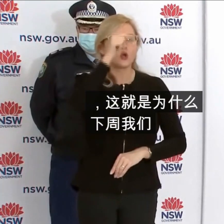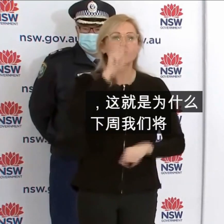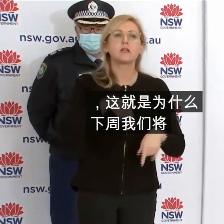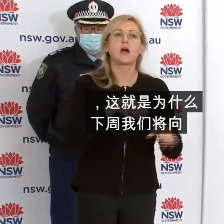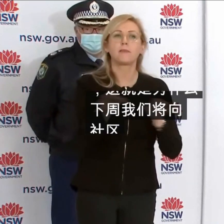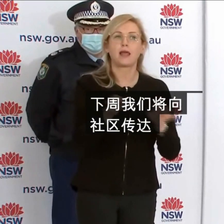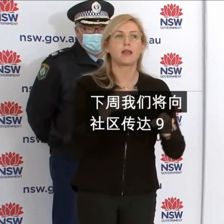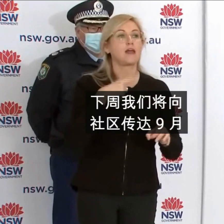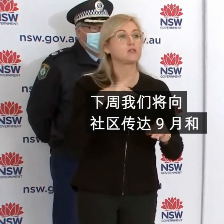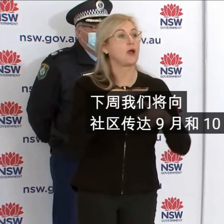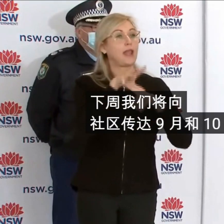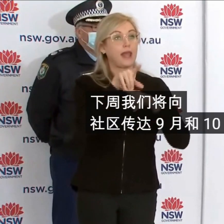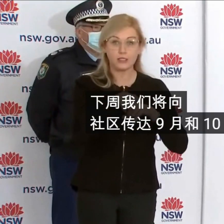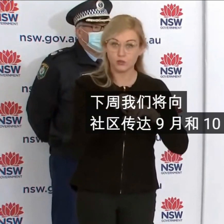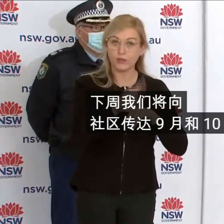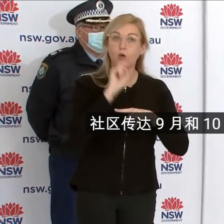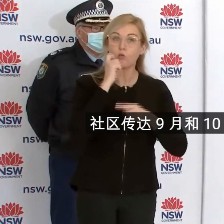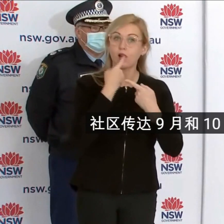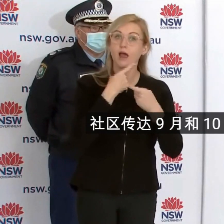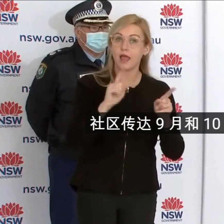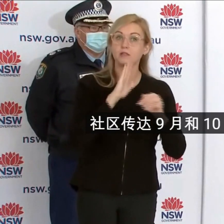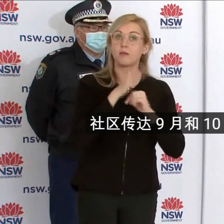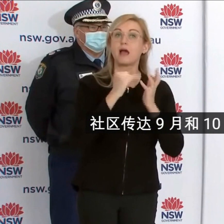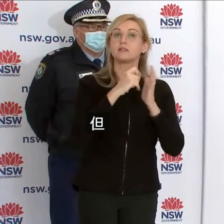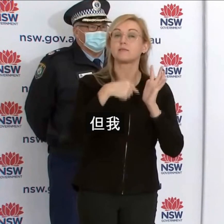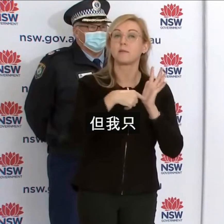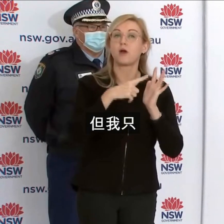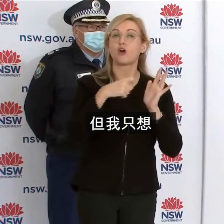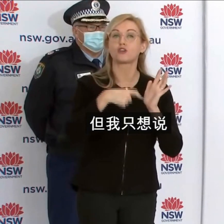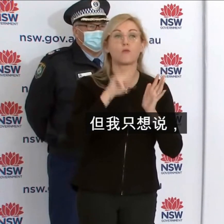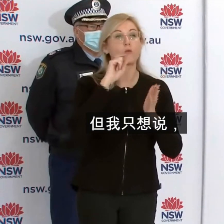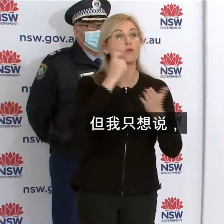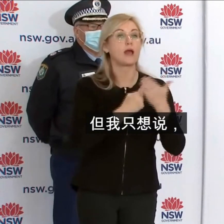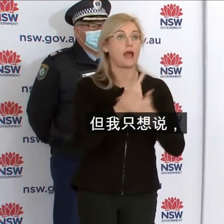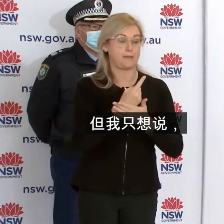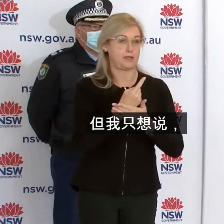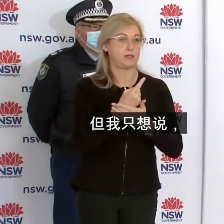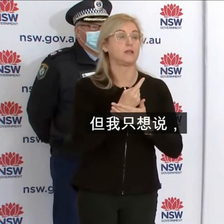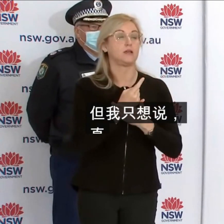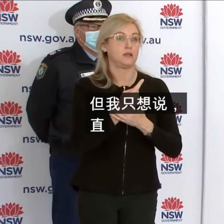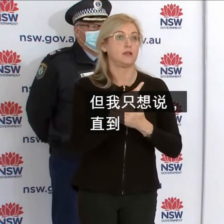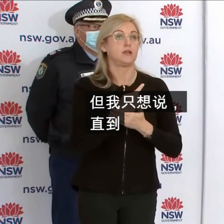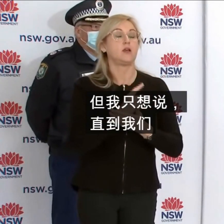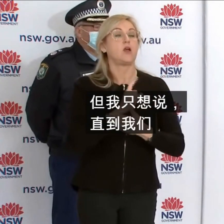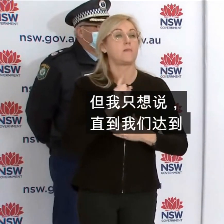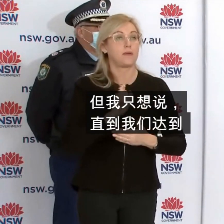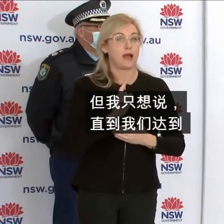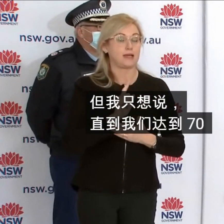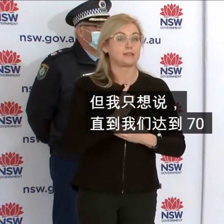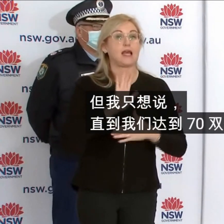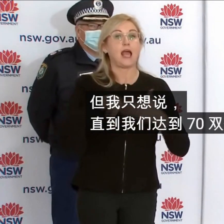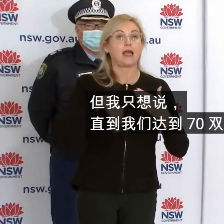week we'll be conveying to the community what September and October looks like. But suffice to say, until we